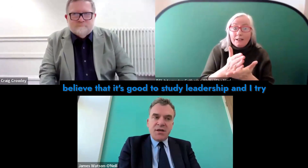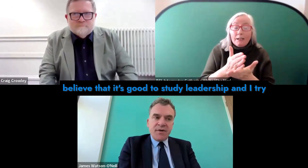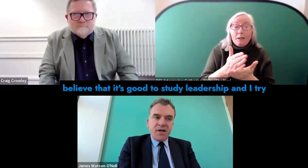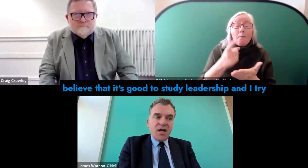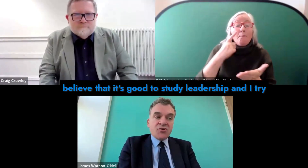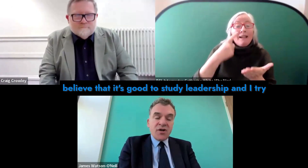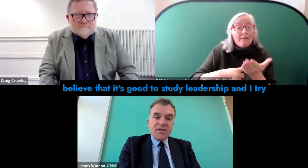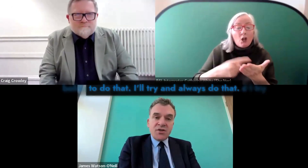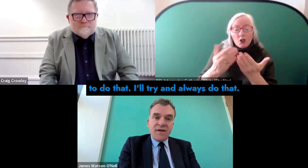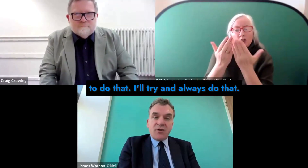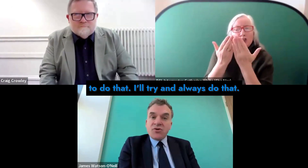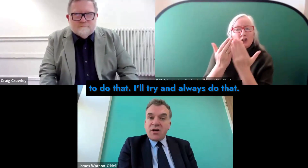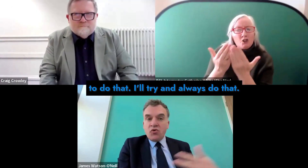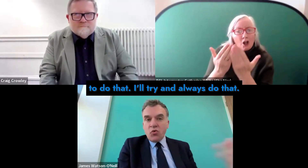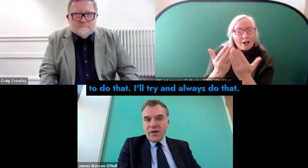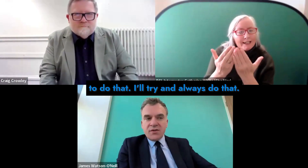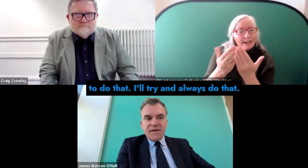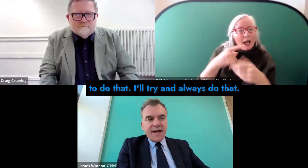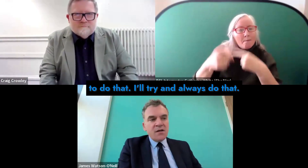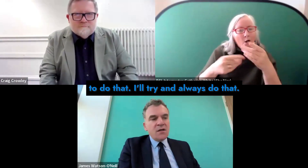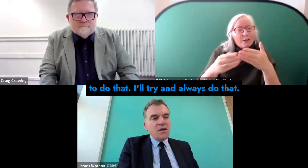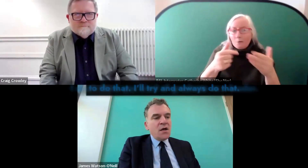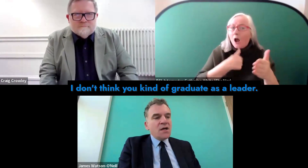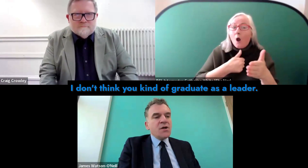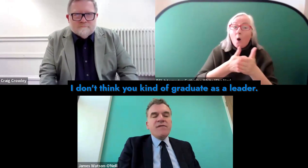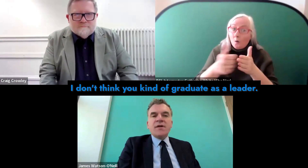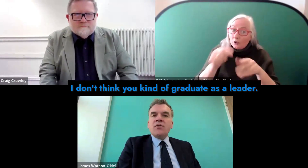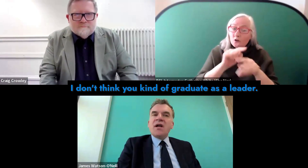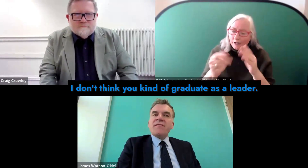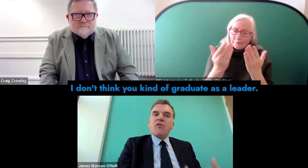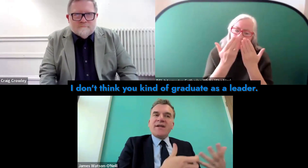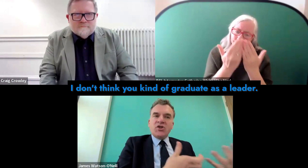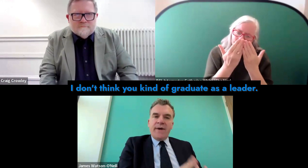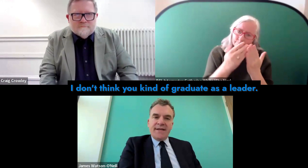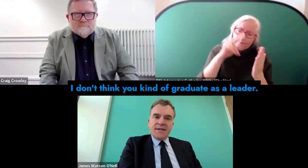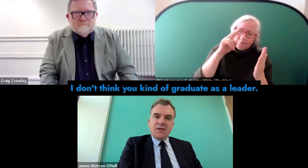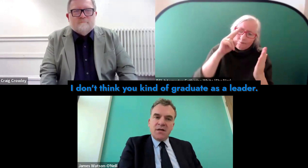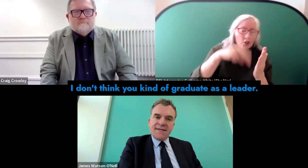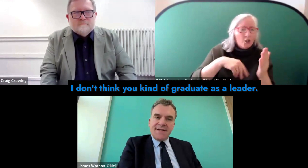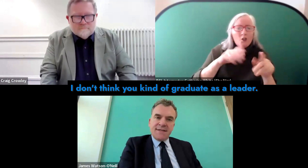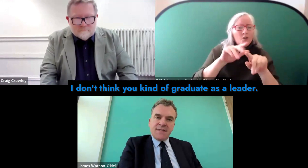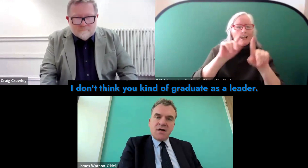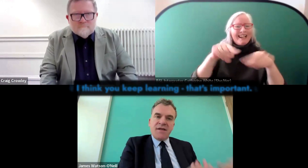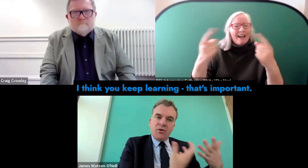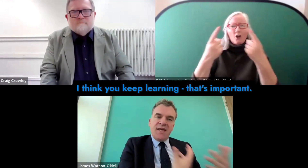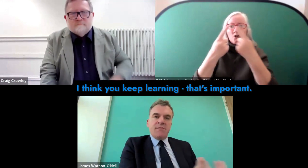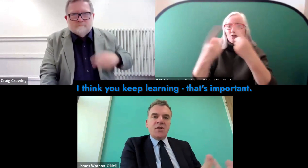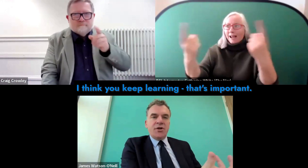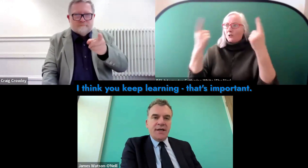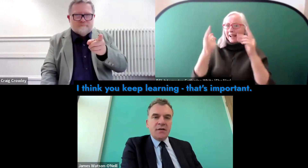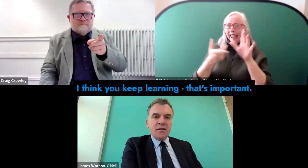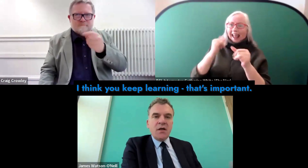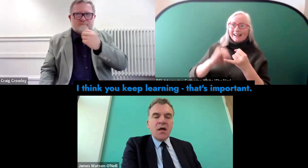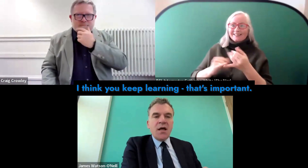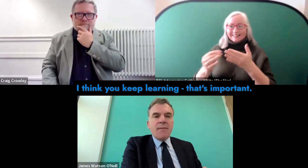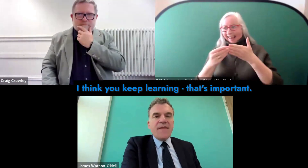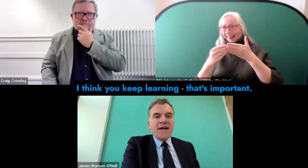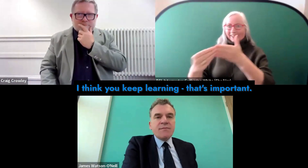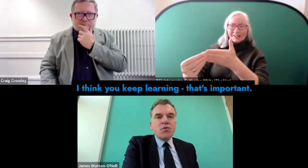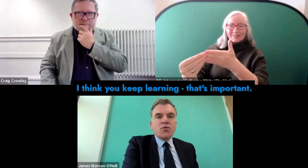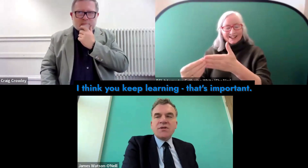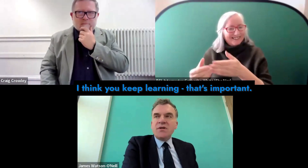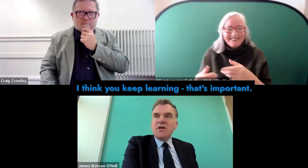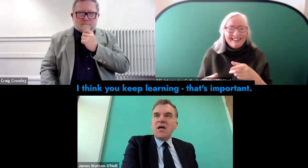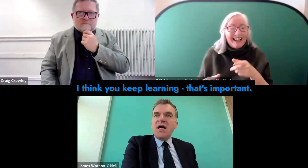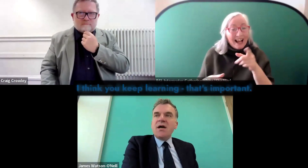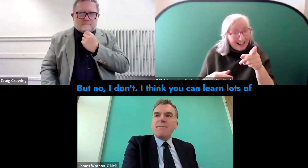study leadership, and I try to do that. I'll try and always do that. I don't think you kind of graduate as a leader. I think you keep learning.